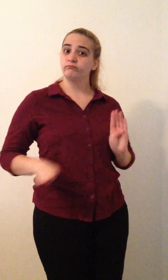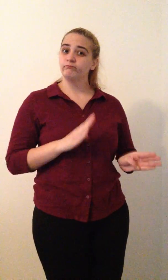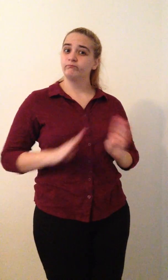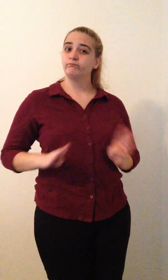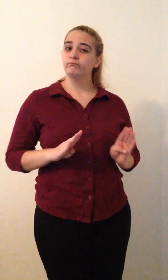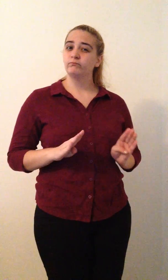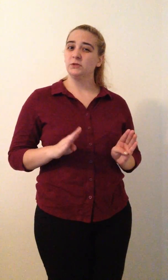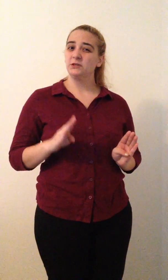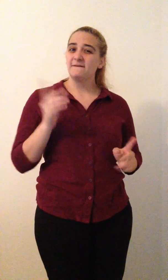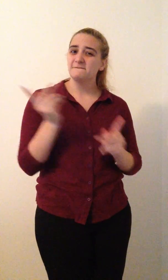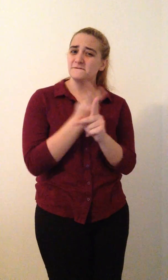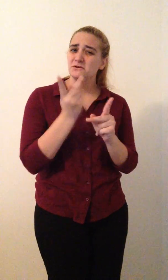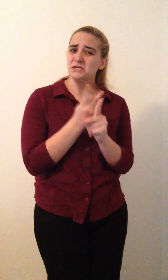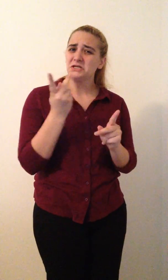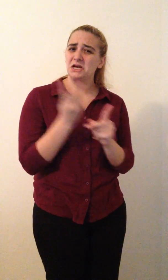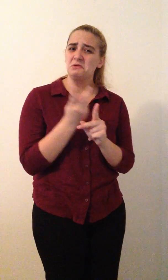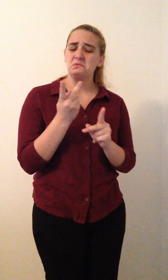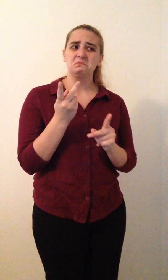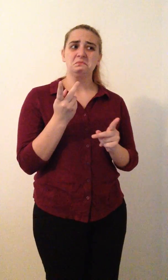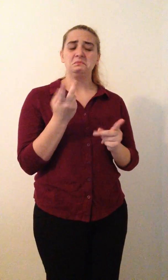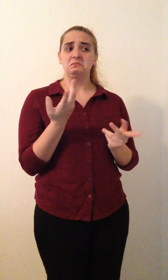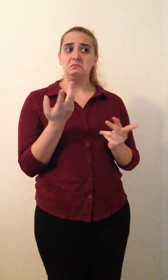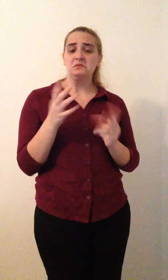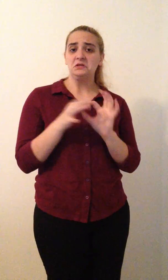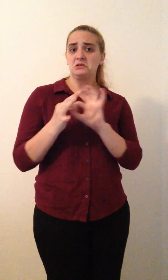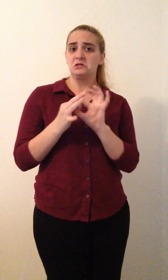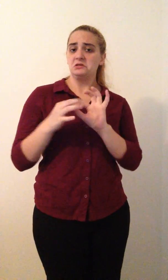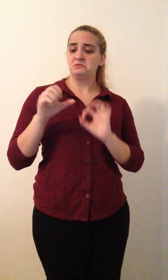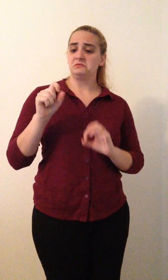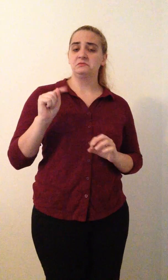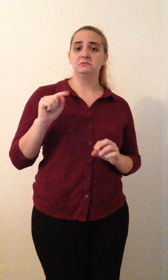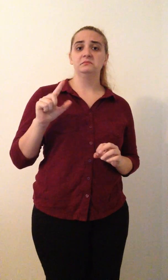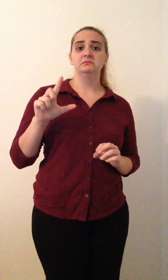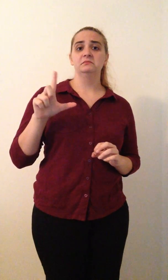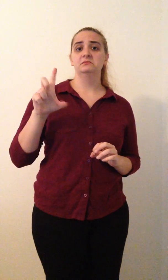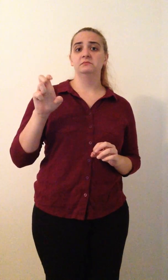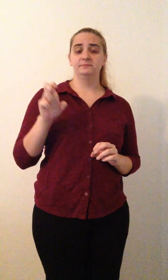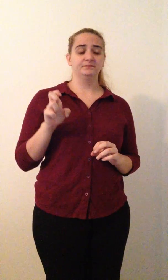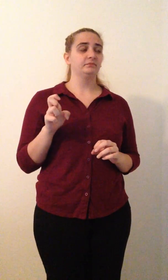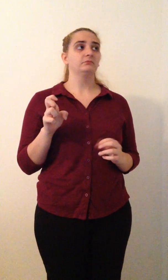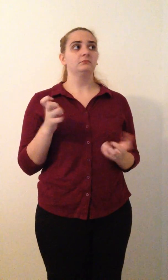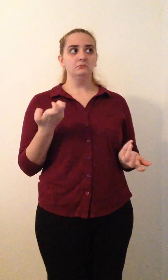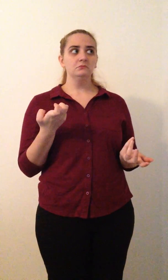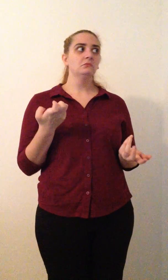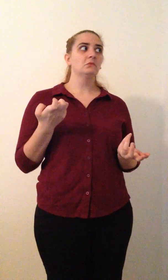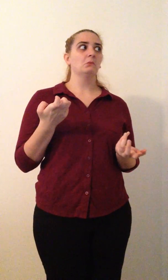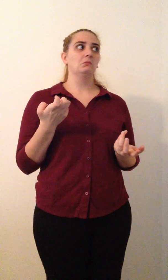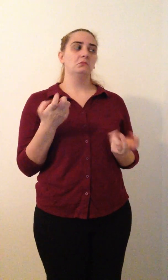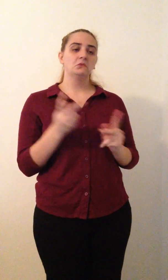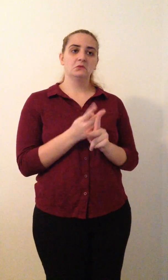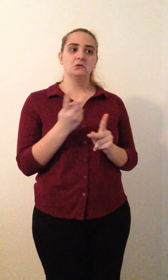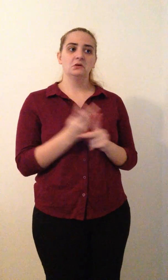so they didn't feel like you were there for them, and because you kept avoiding them, denying them